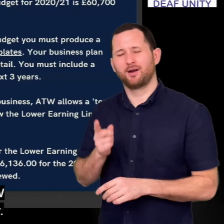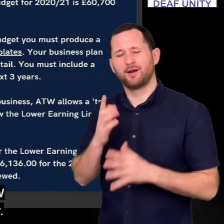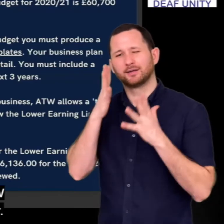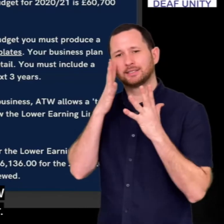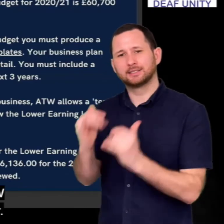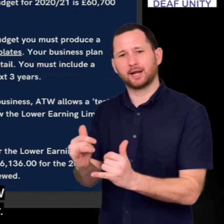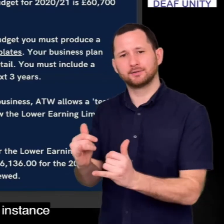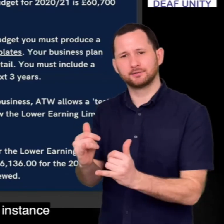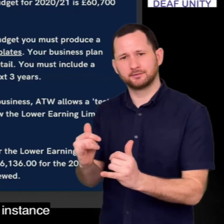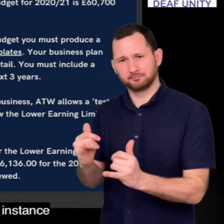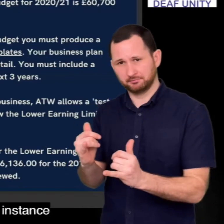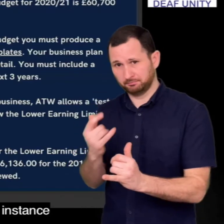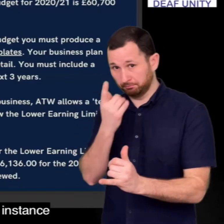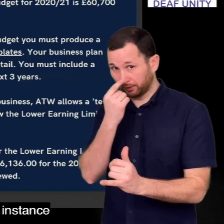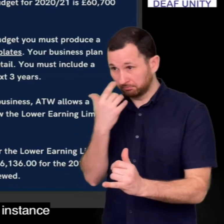is this test year. So